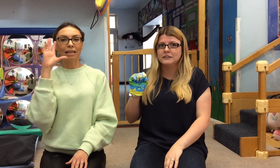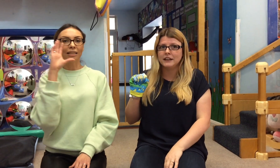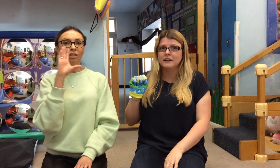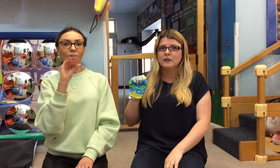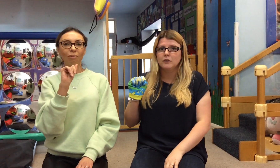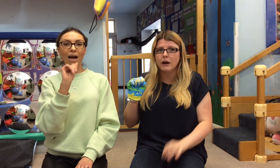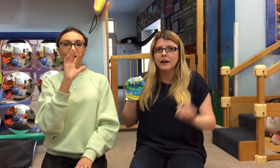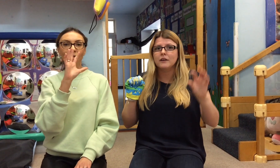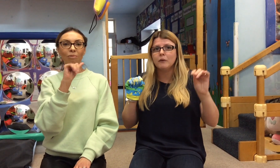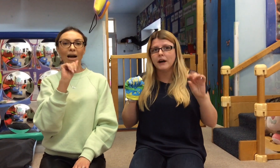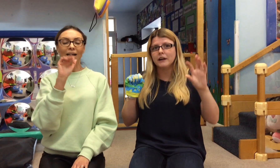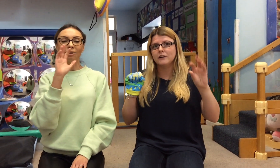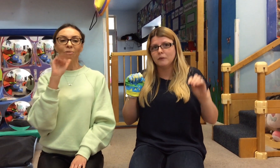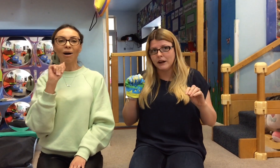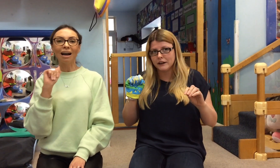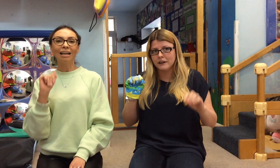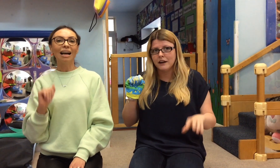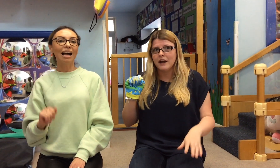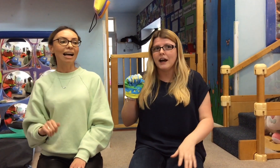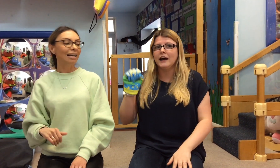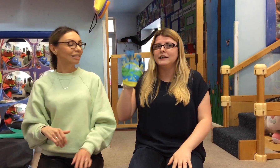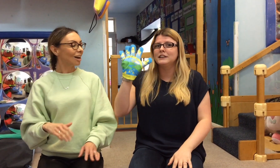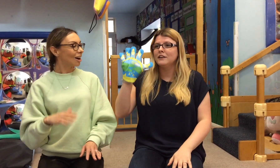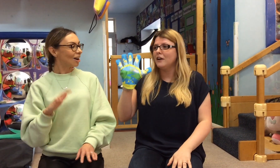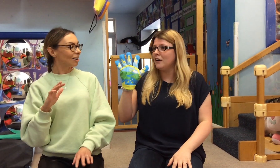said quack, quack, quack, and